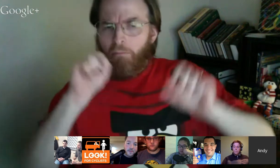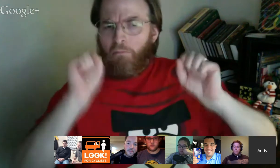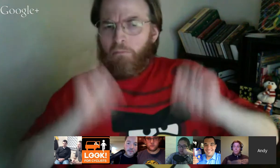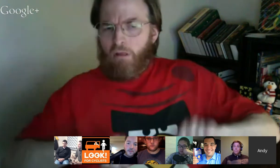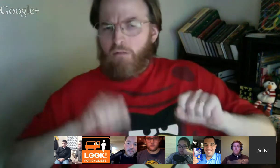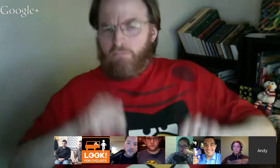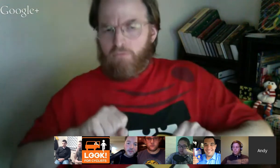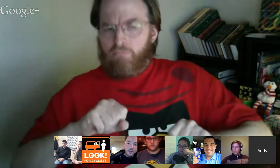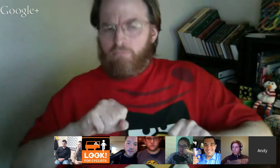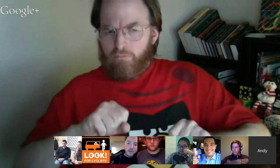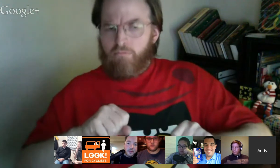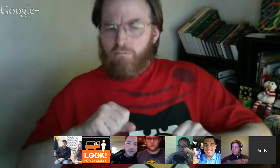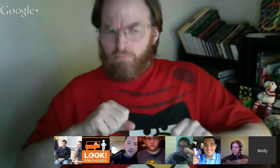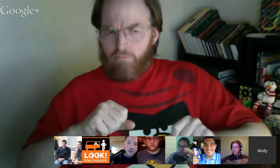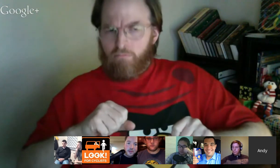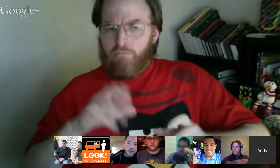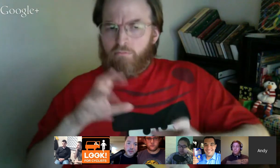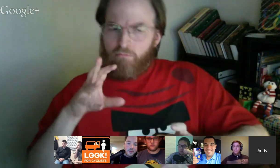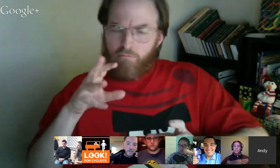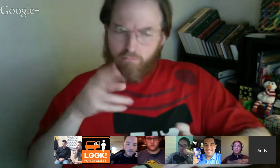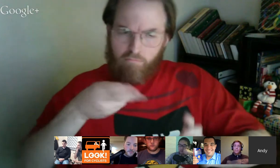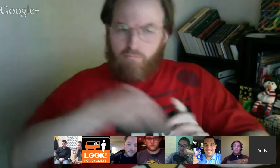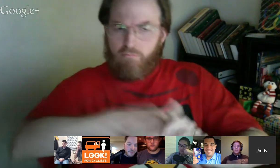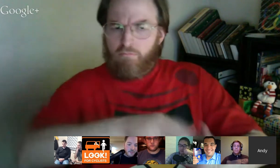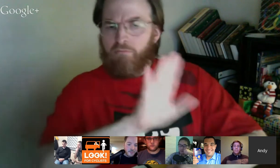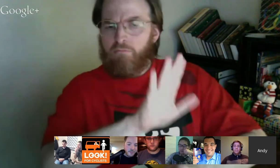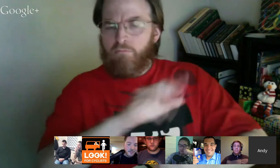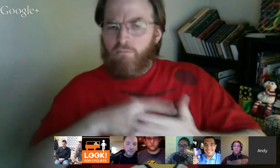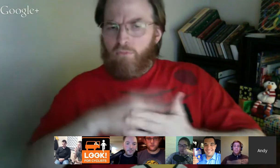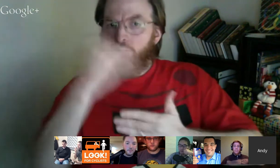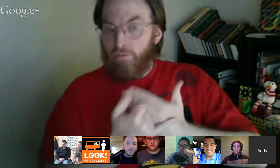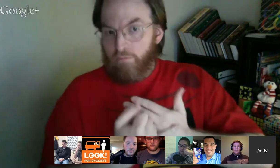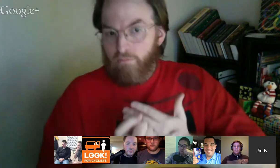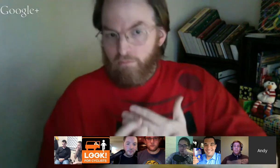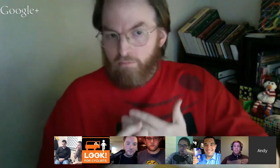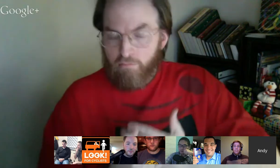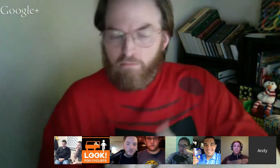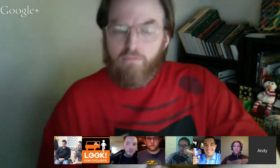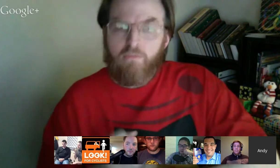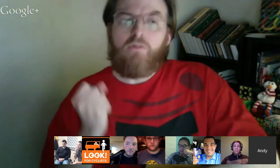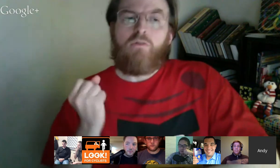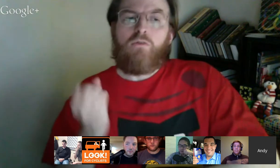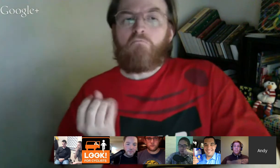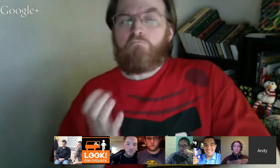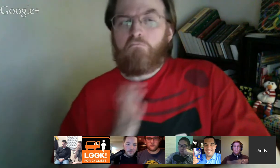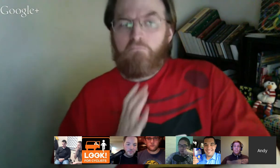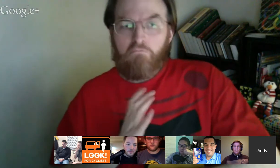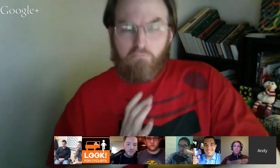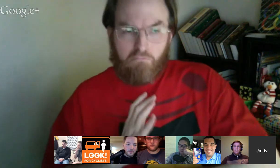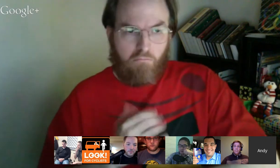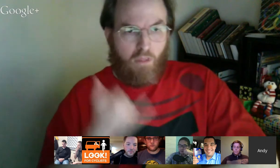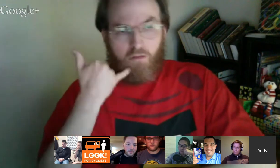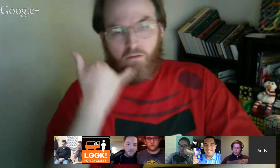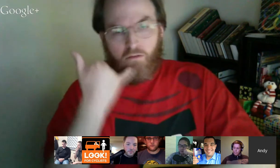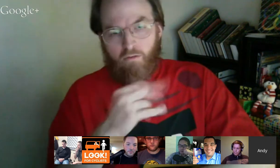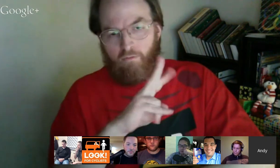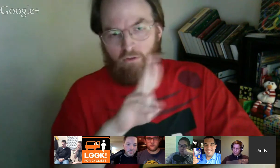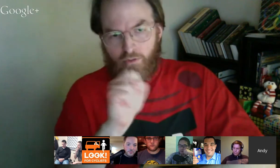I made a call to video relay services, and it was possible. Like, we were talking about this gentleman's